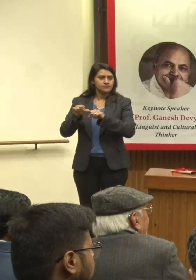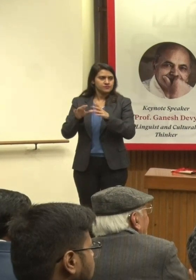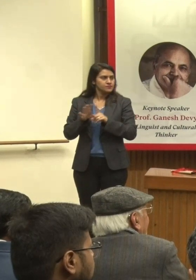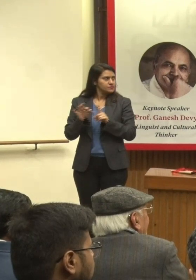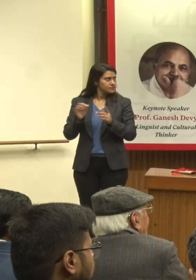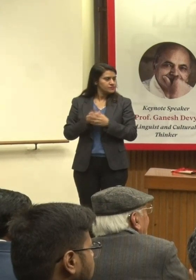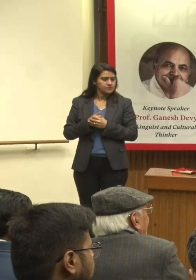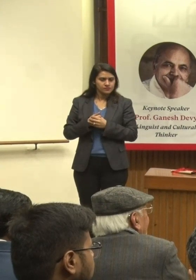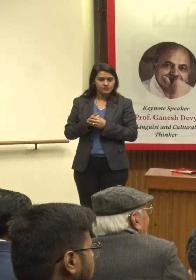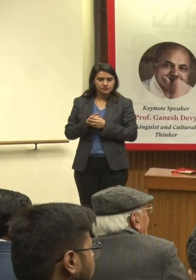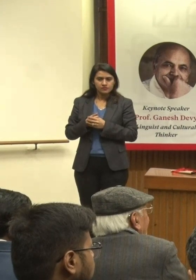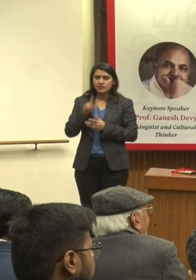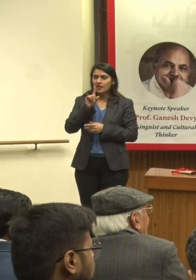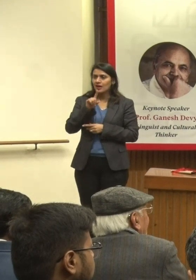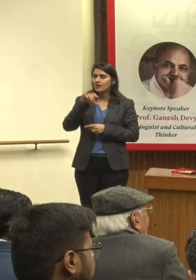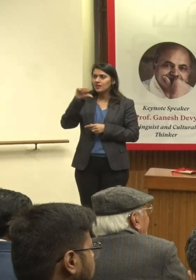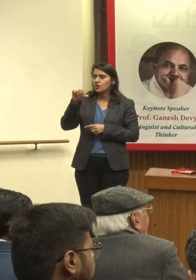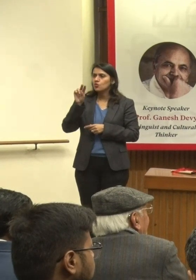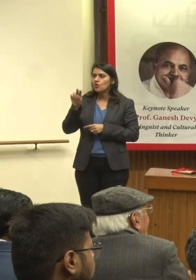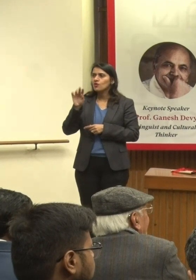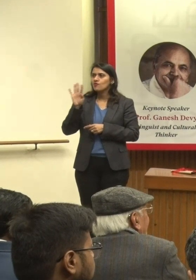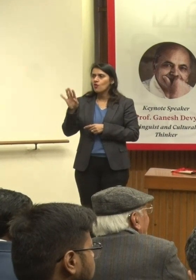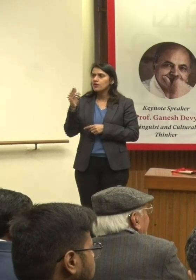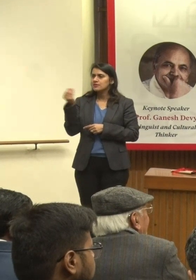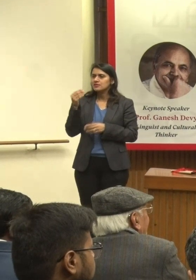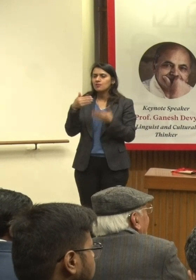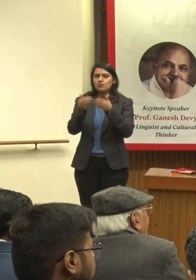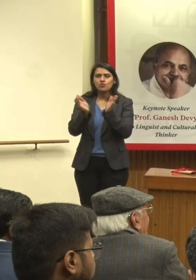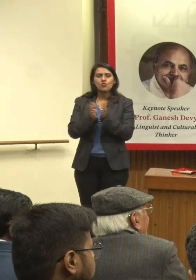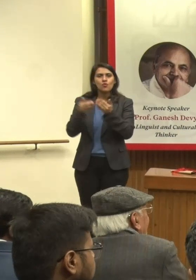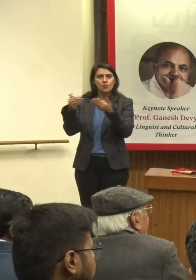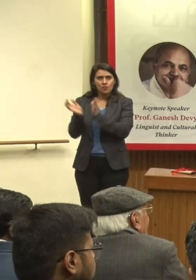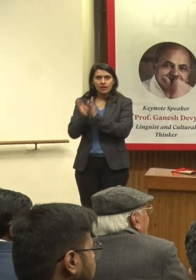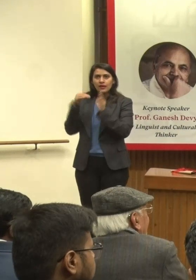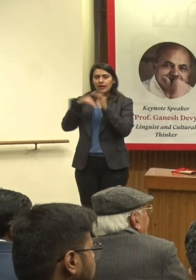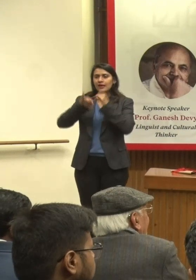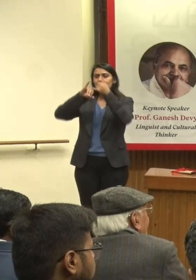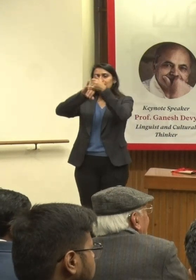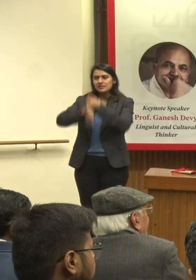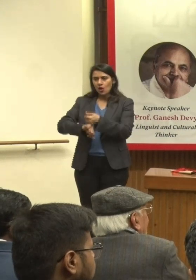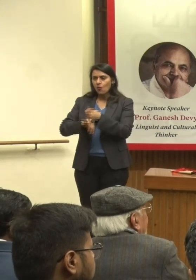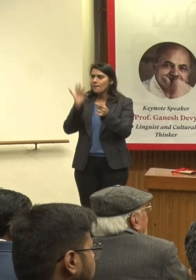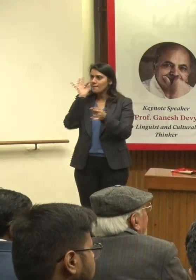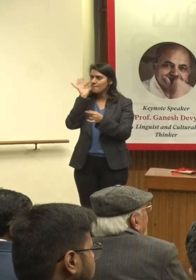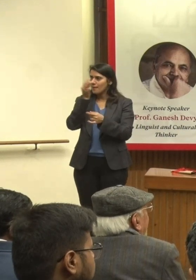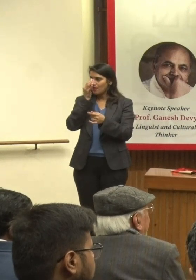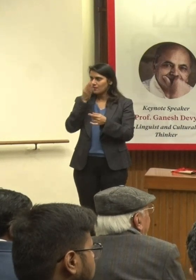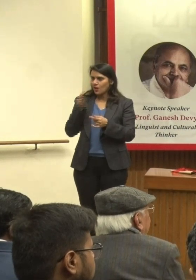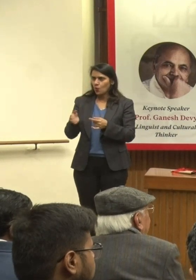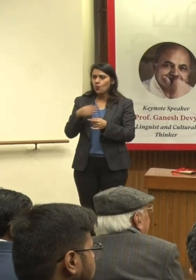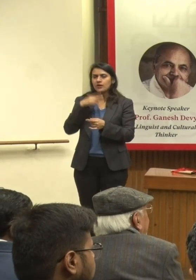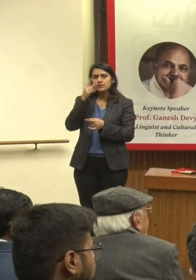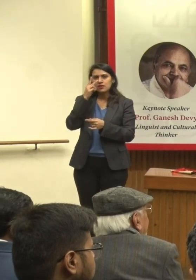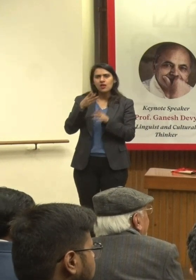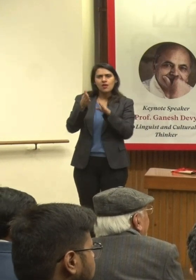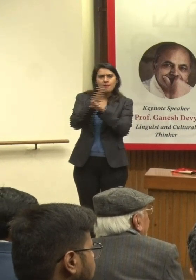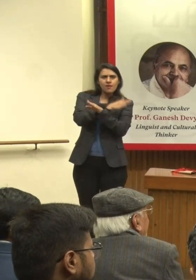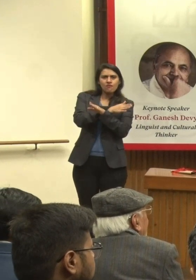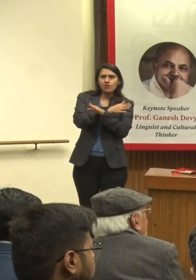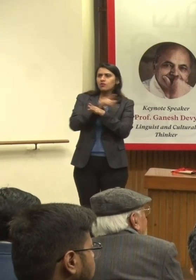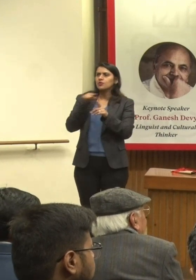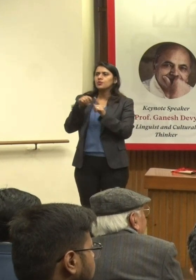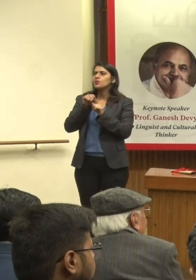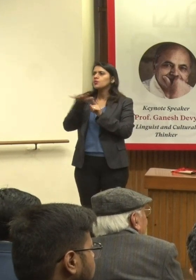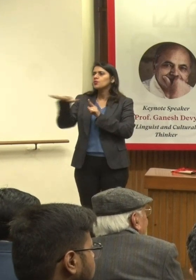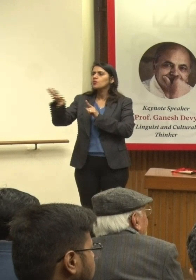For instance, in 1924, there were certain communities in the south, in Madras Presidency, which were not earlier included,